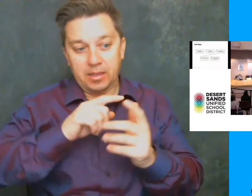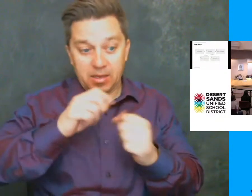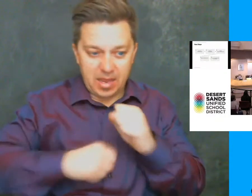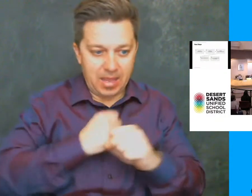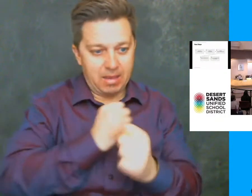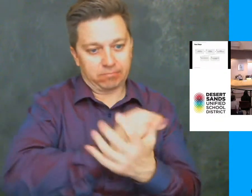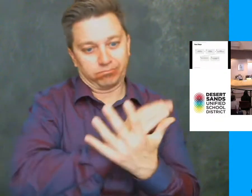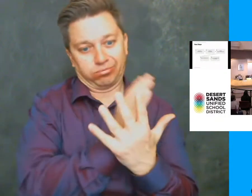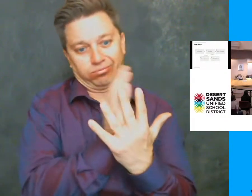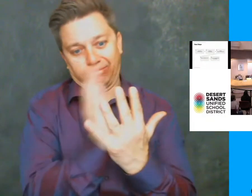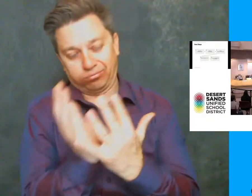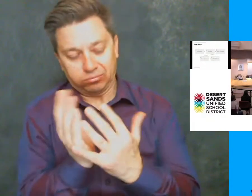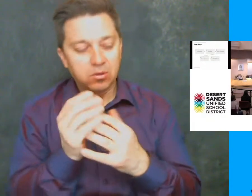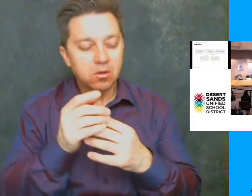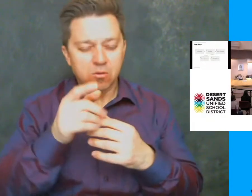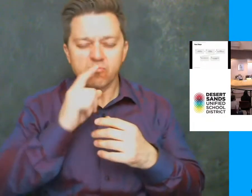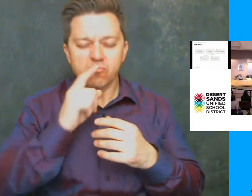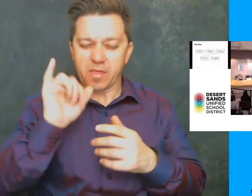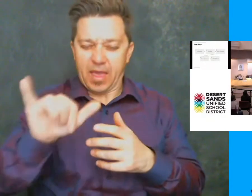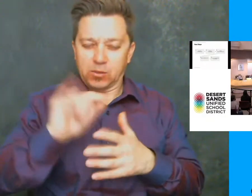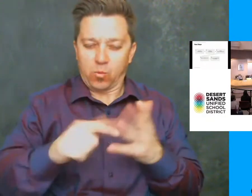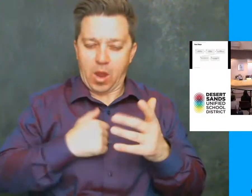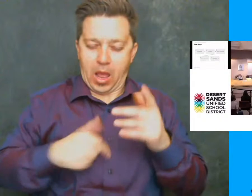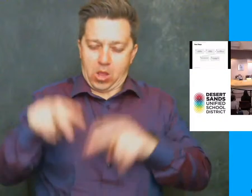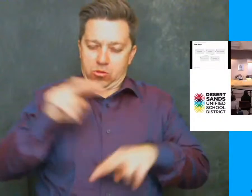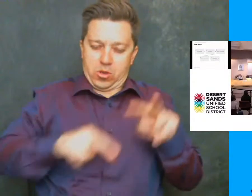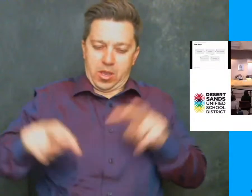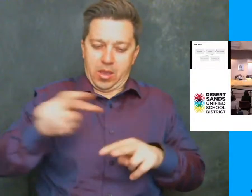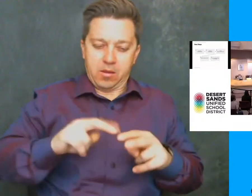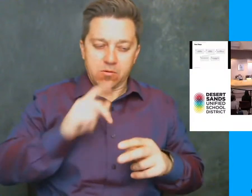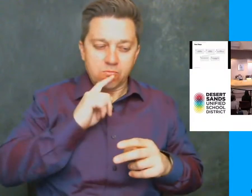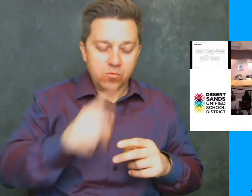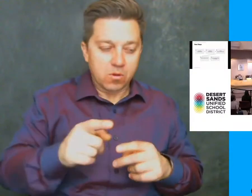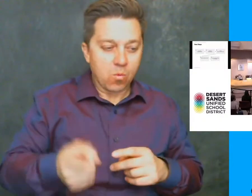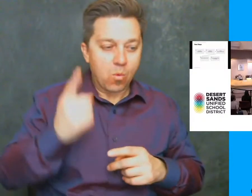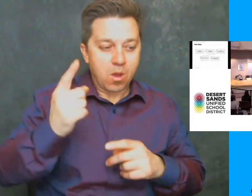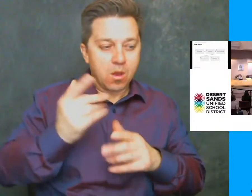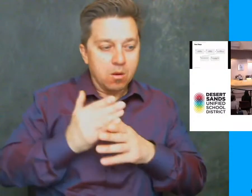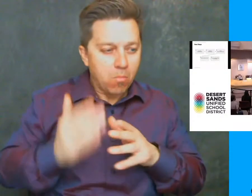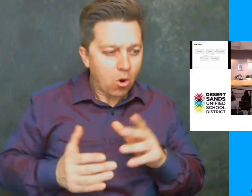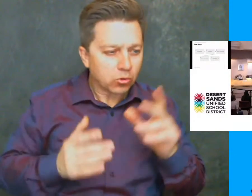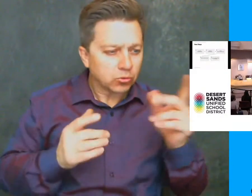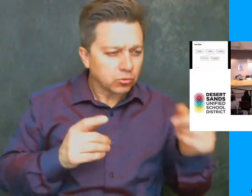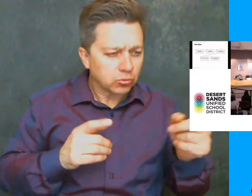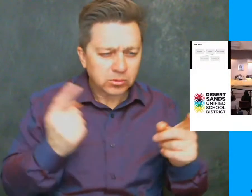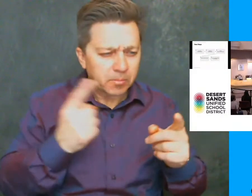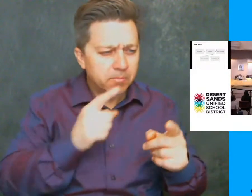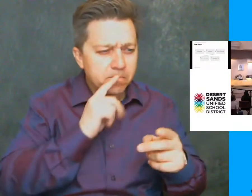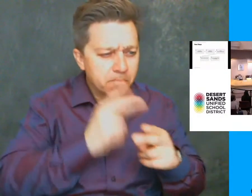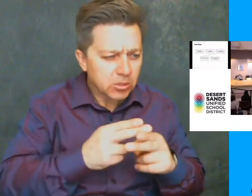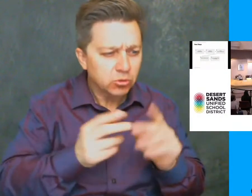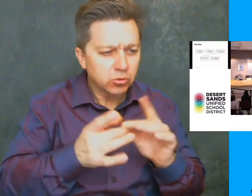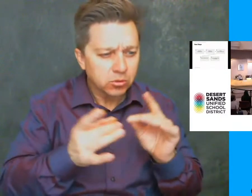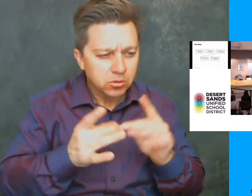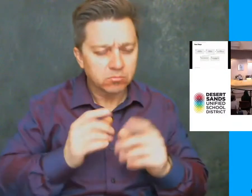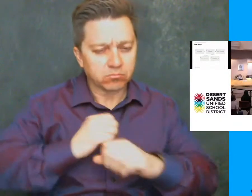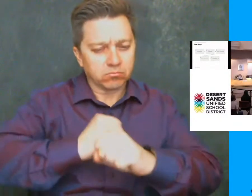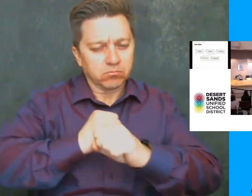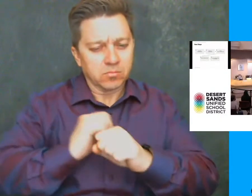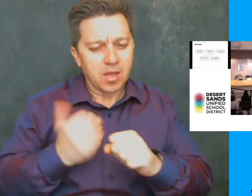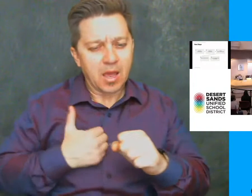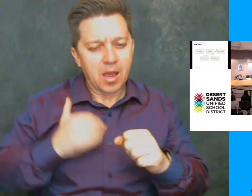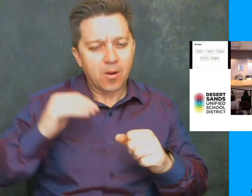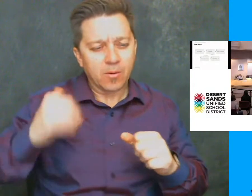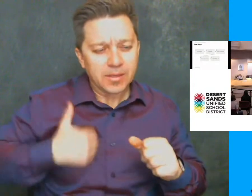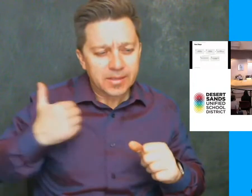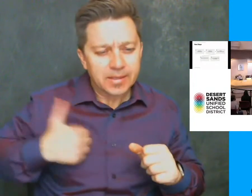know, I look at, and especially like one of the board members had mentioned, protecting our little ones. Our little ones are very apt